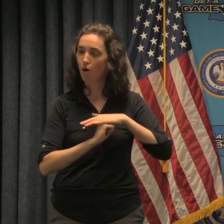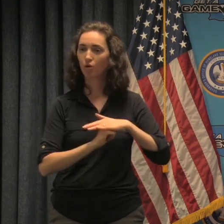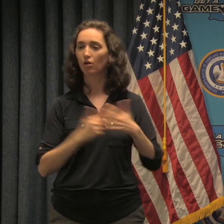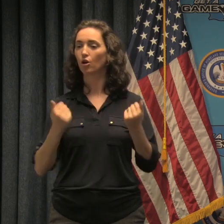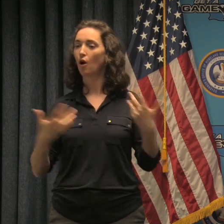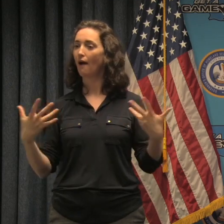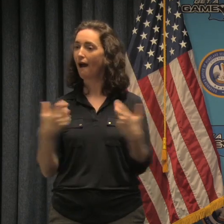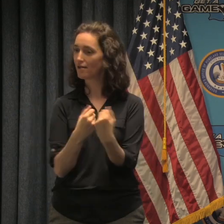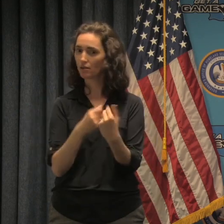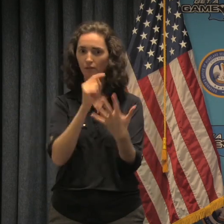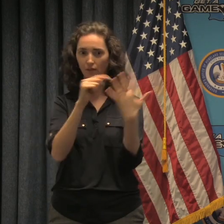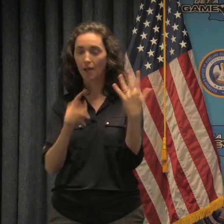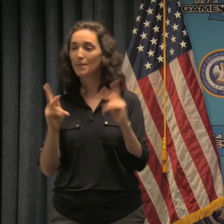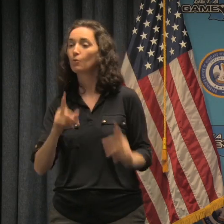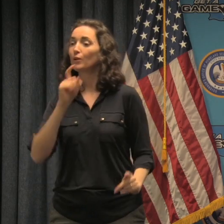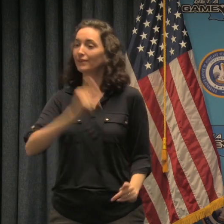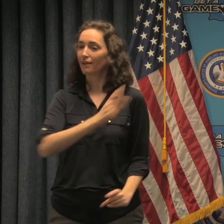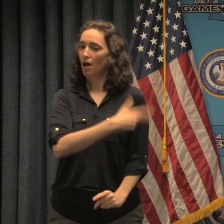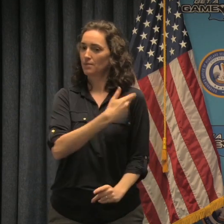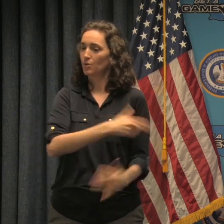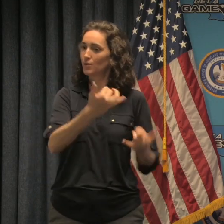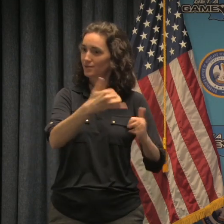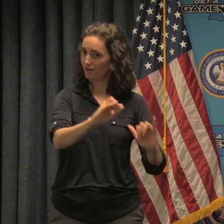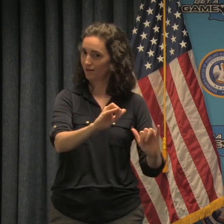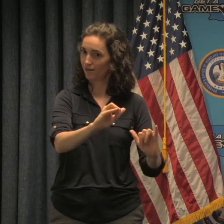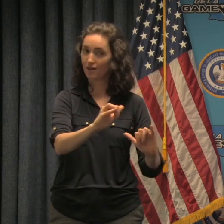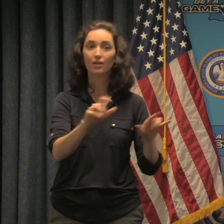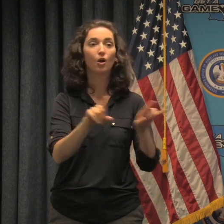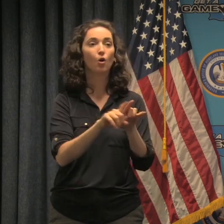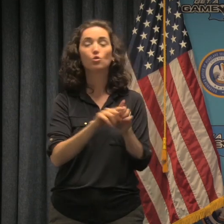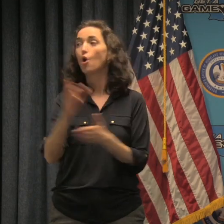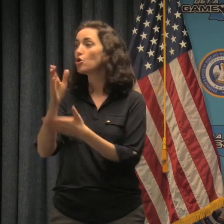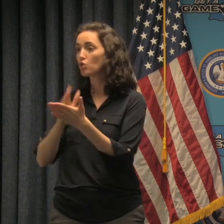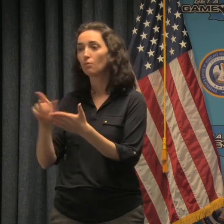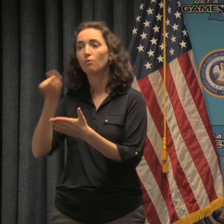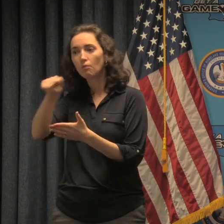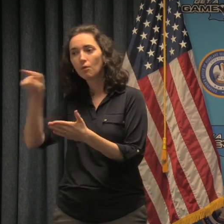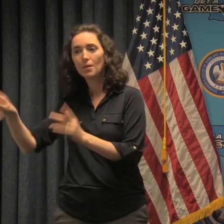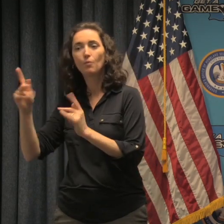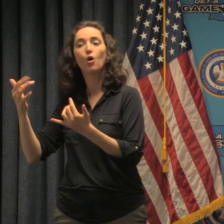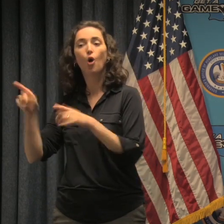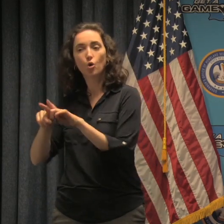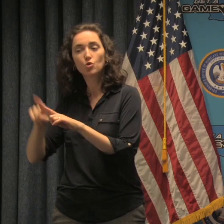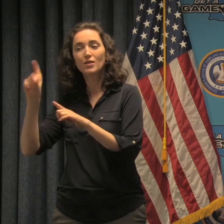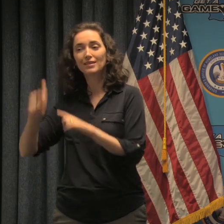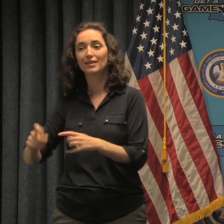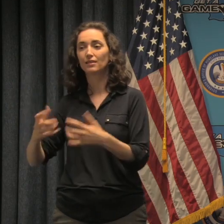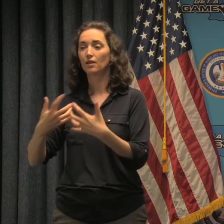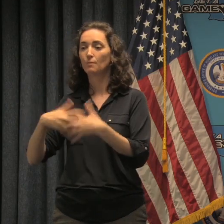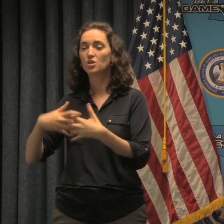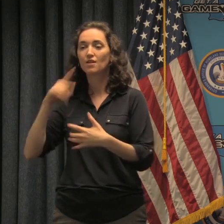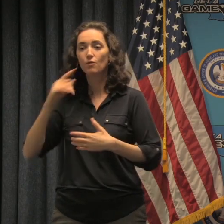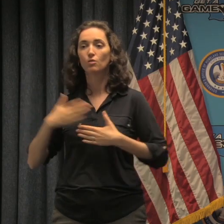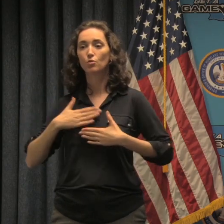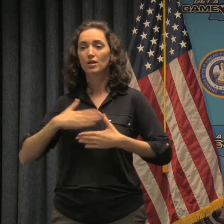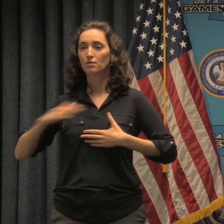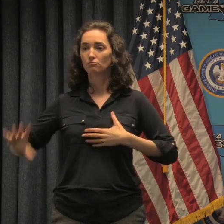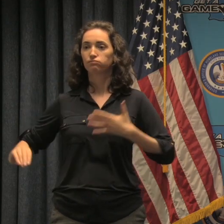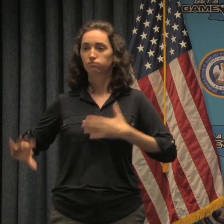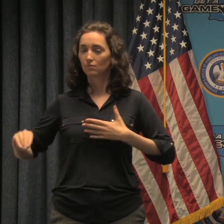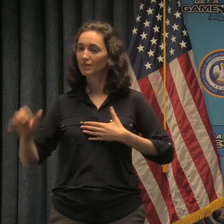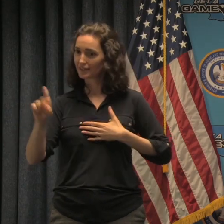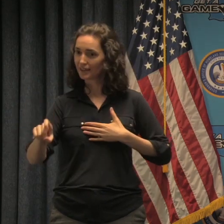hospital. And so, and by the way, some of those people require ventilators too, and intensive care beds. And